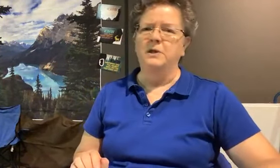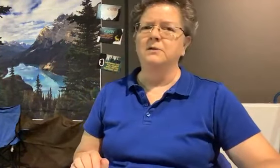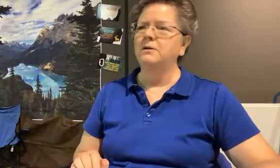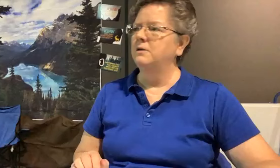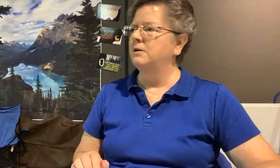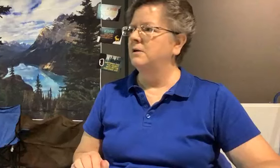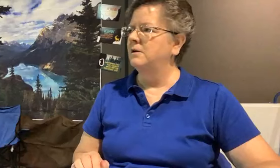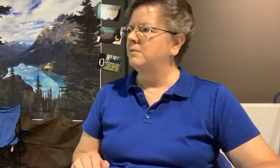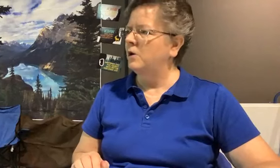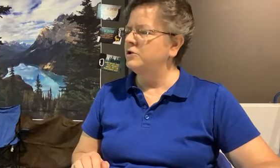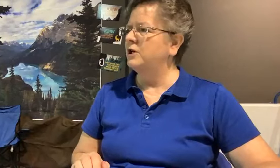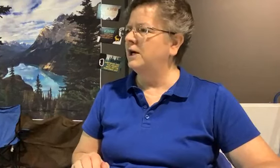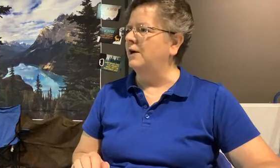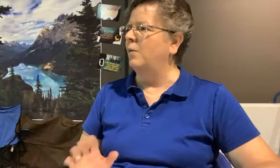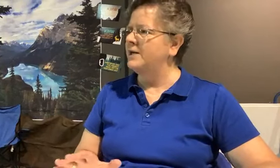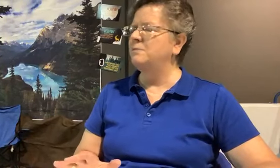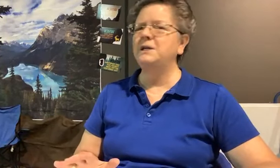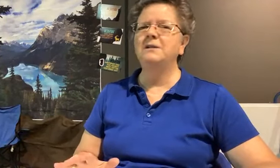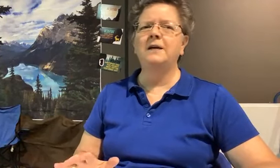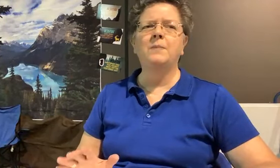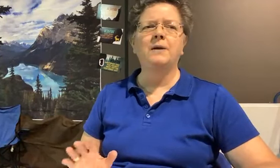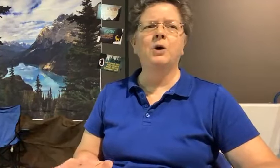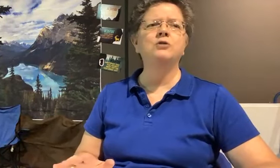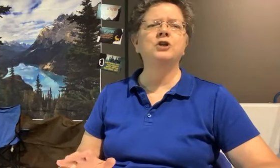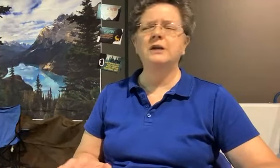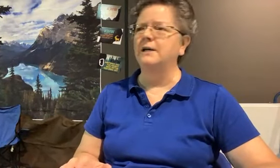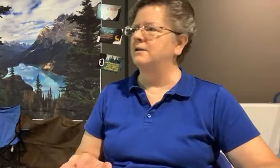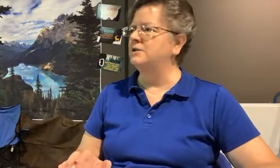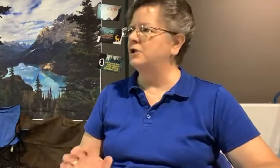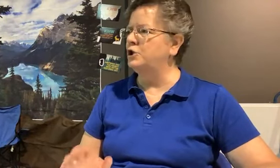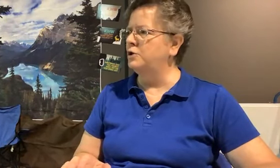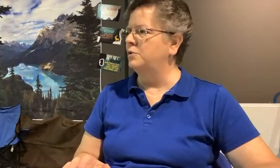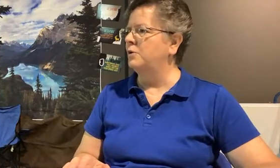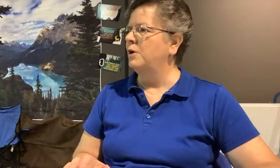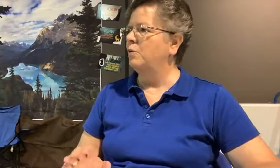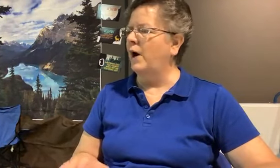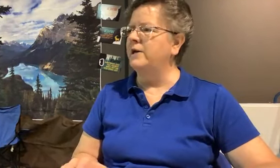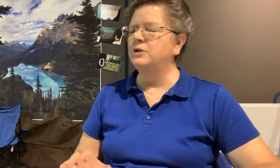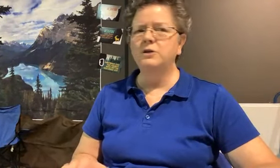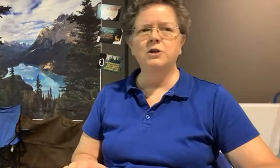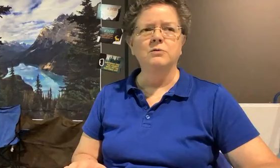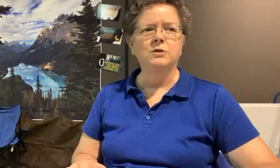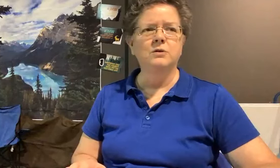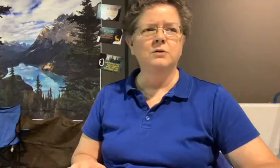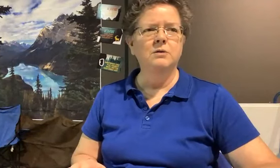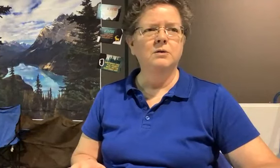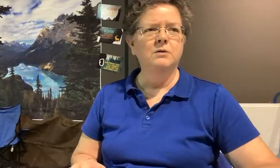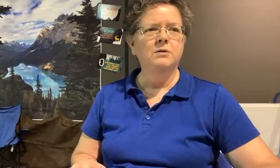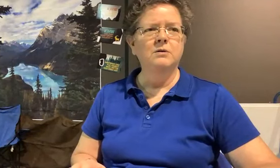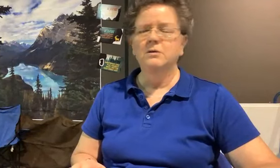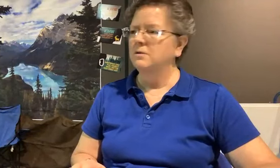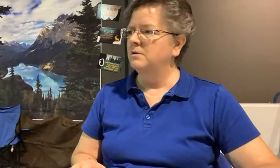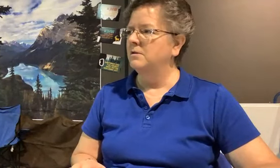Hystaspes, Persian king. Why is it being dated by a Persian king? This is a Jew writing to the Jews.